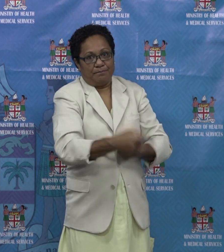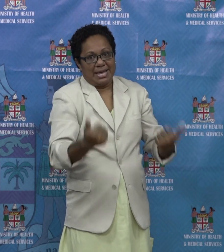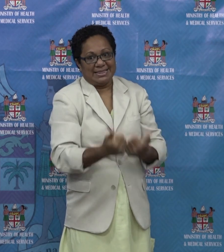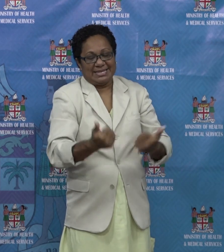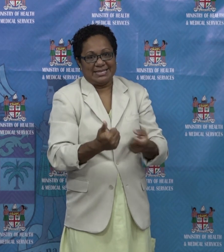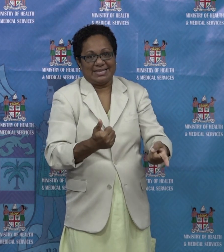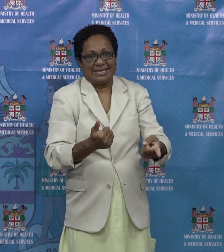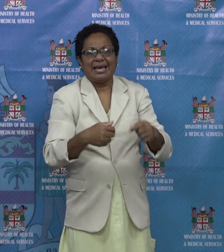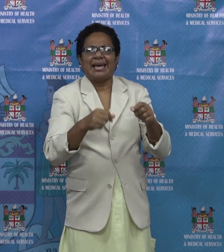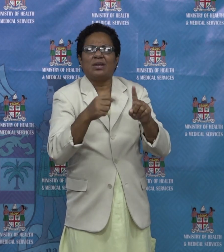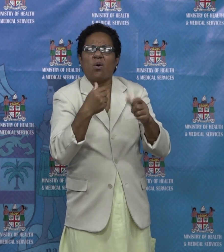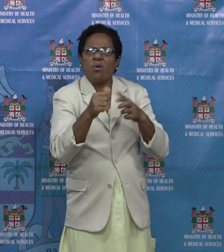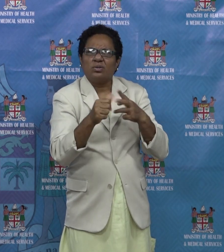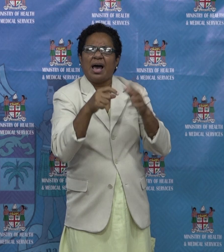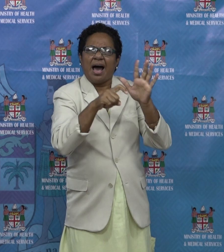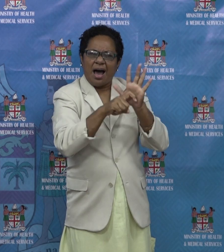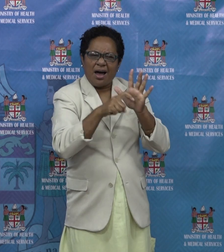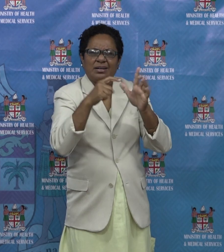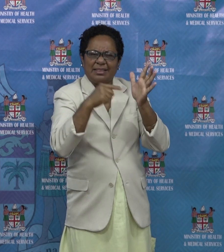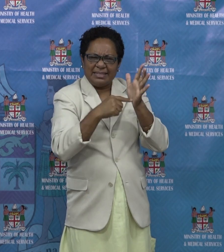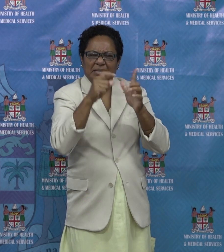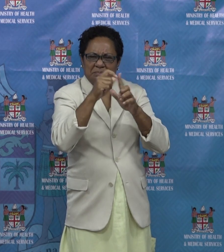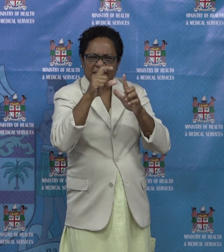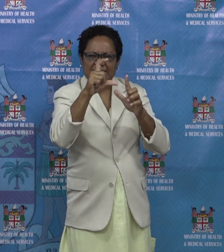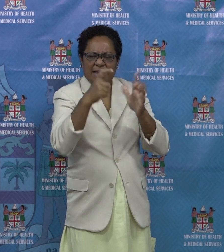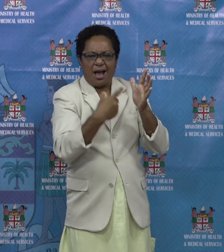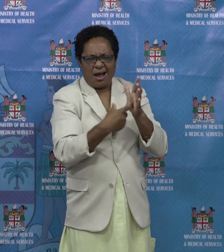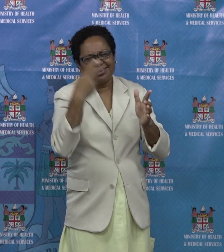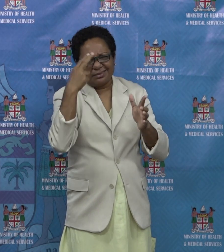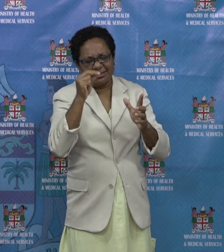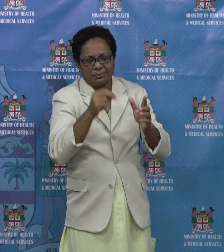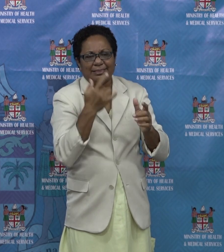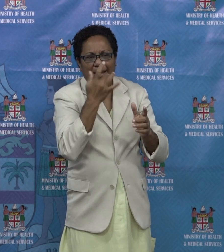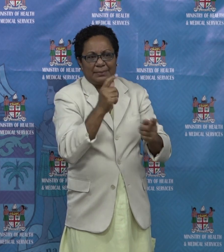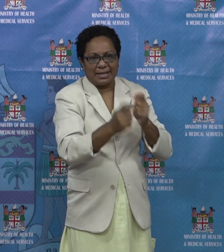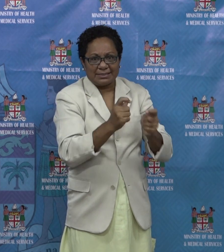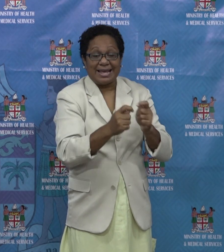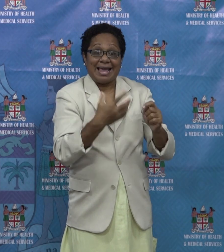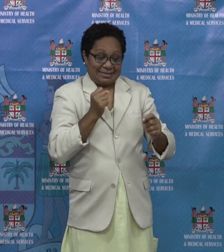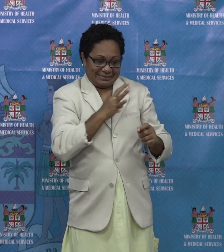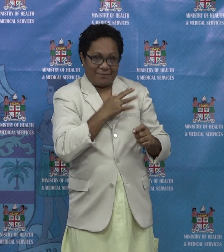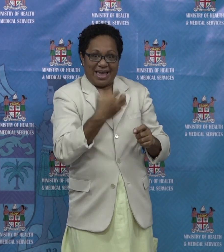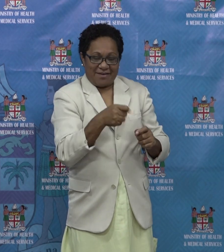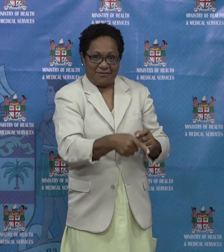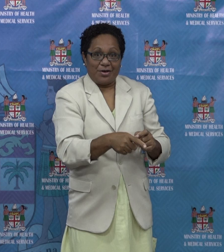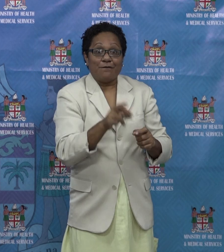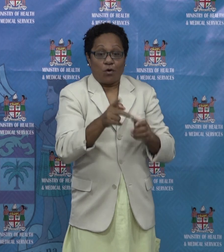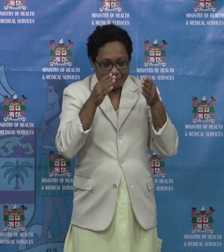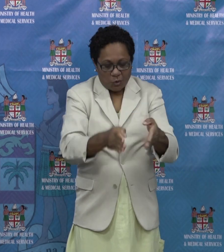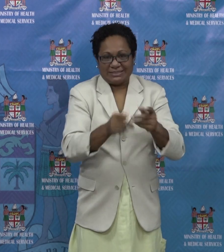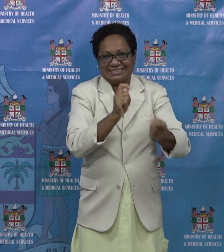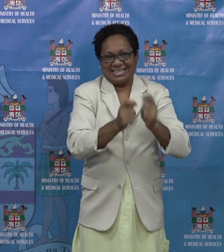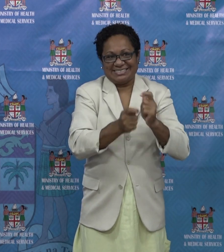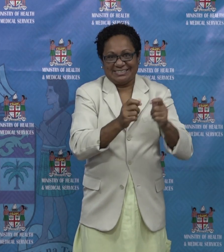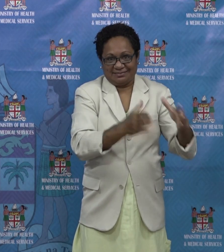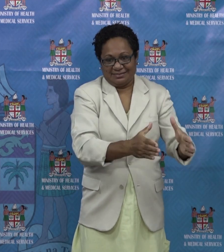also have the RT-PCR, we had more staff, and the entire facility was dedicated towards COVID-19 testing.